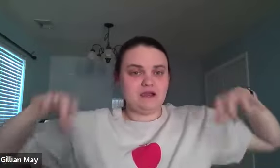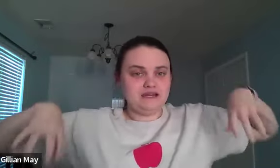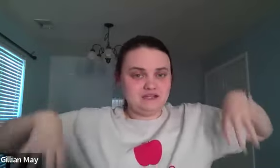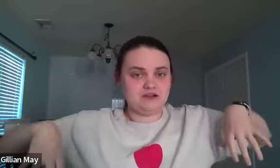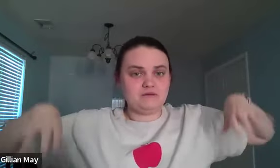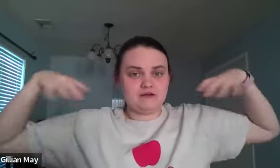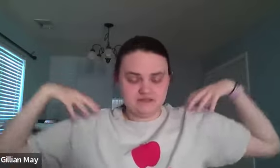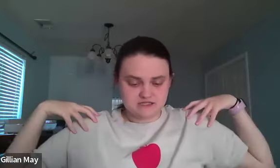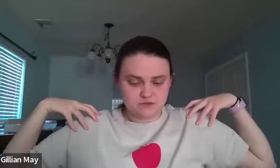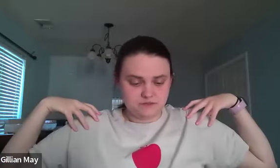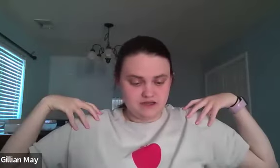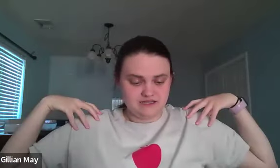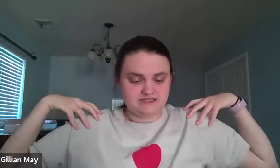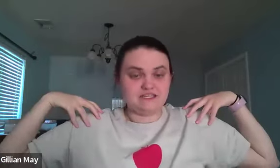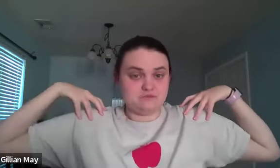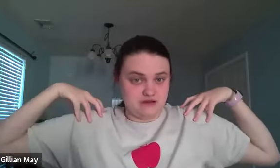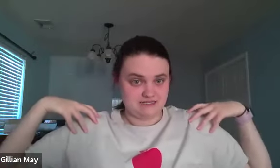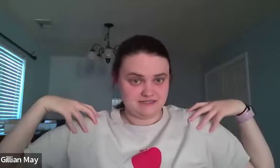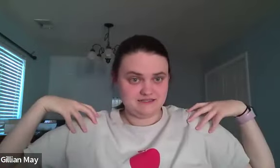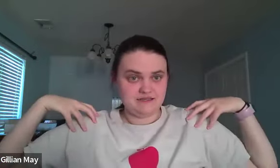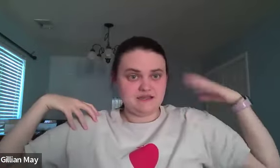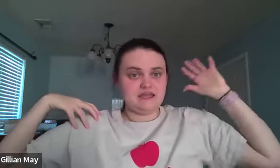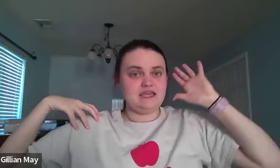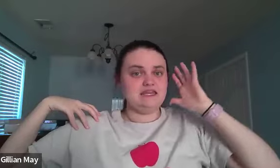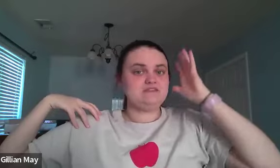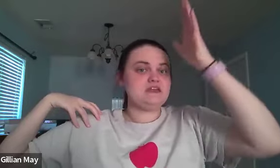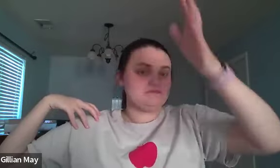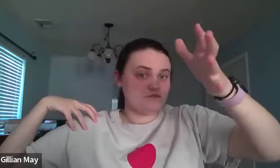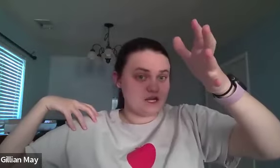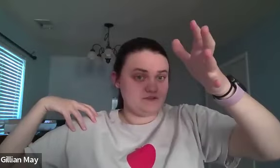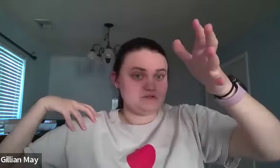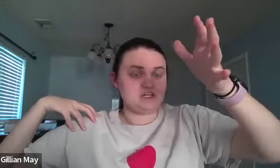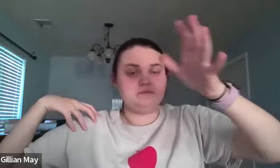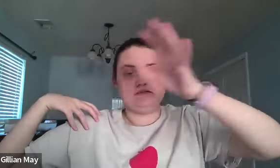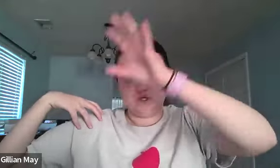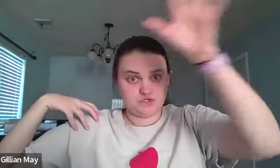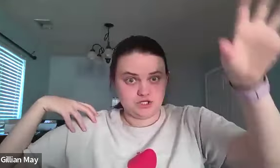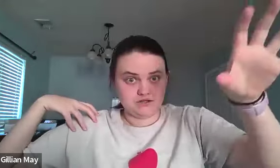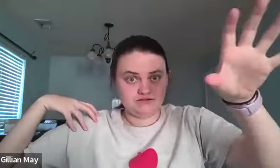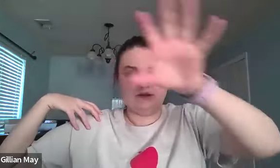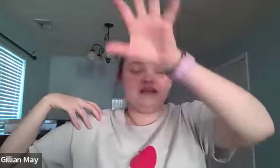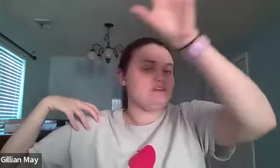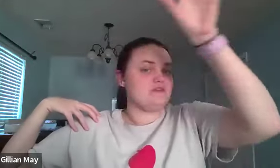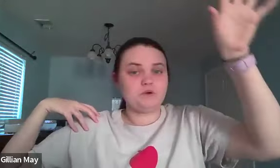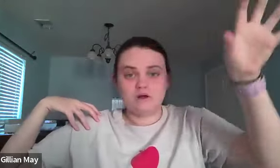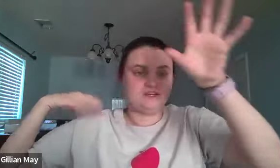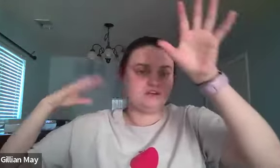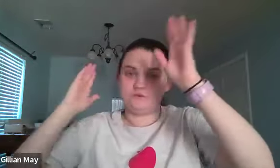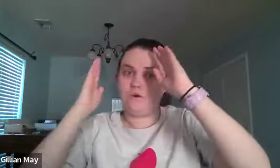right here around us where your body is present. Anything in front of you is going to be future. So anything that we're, because we're